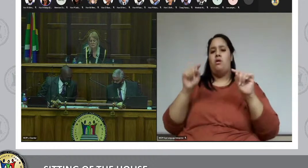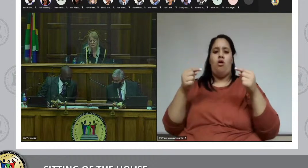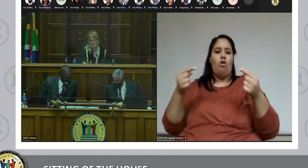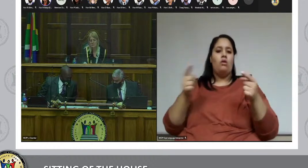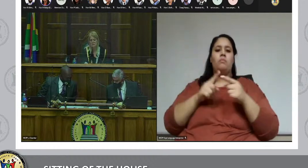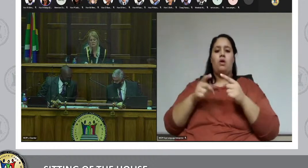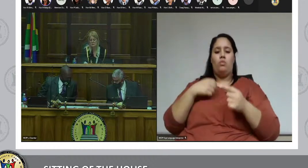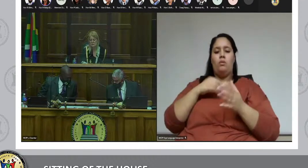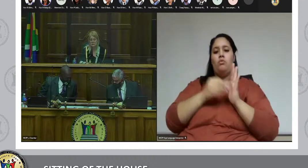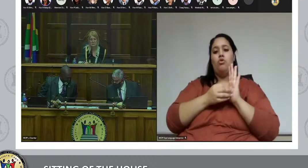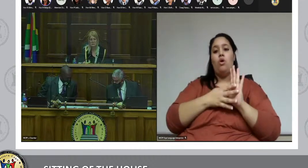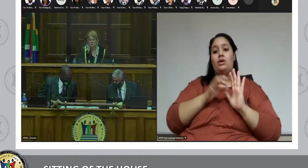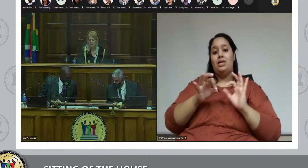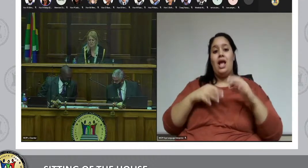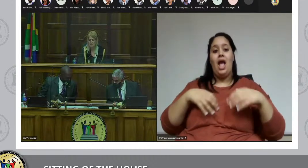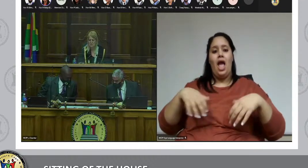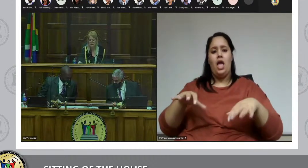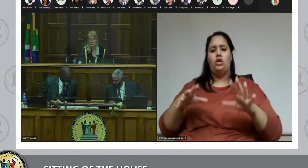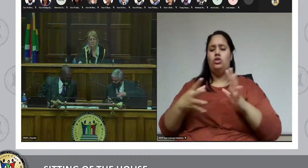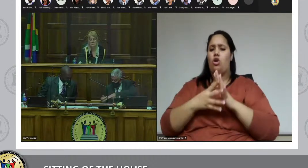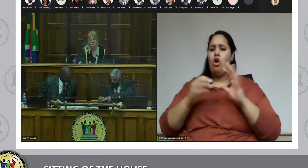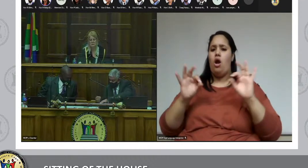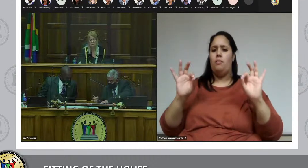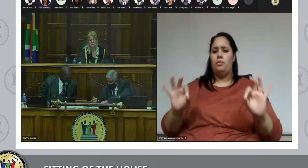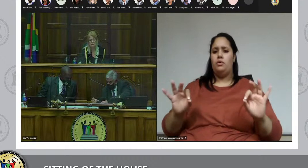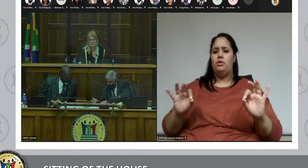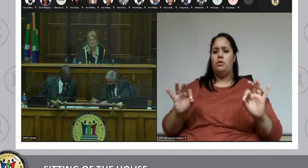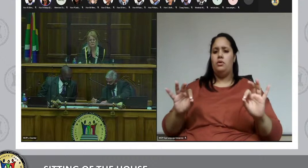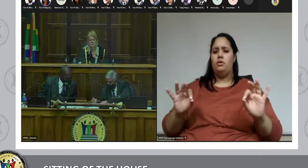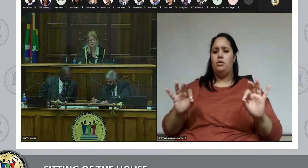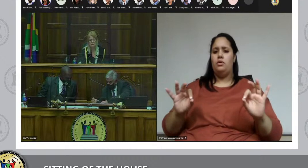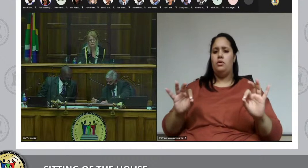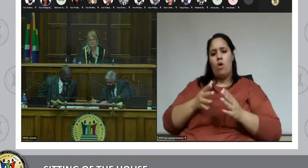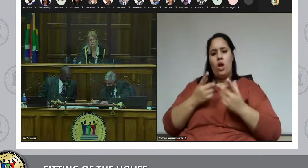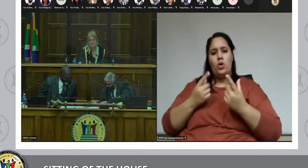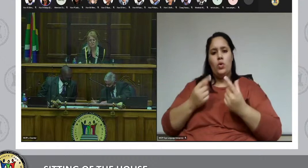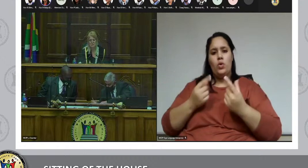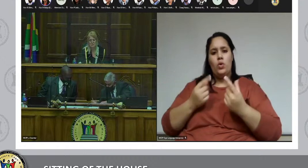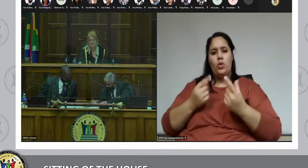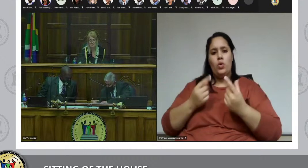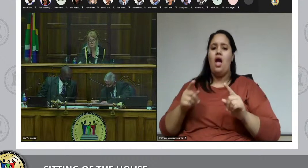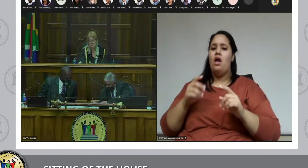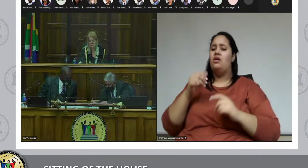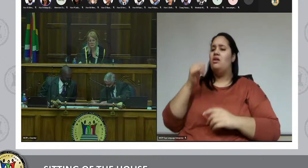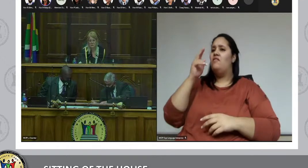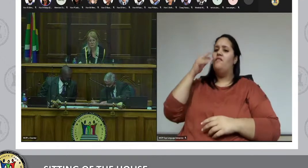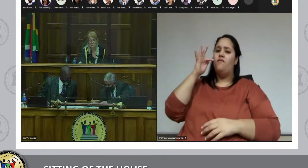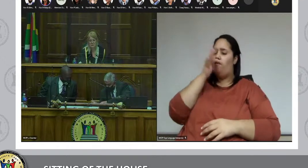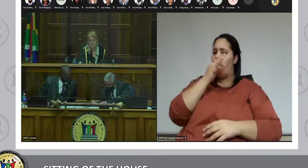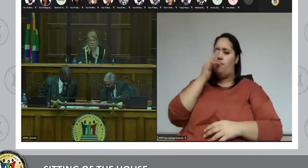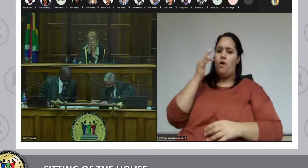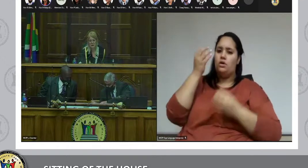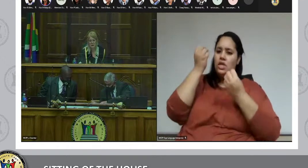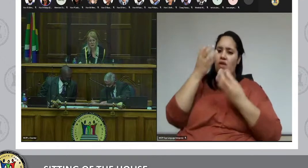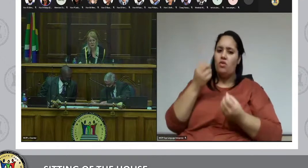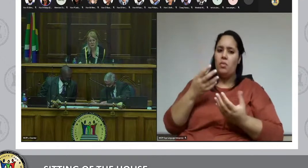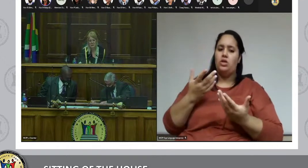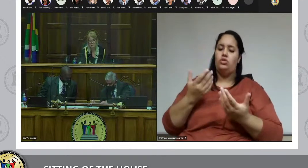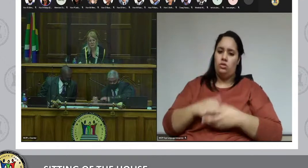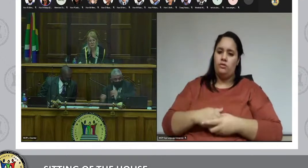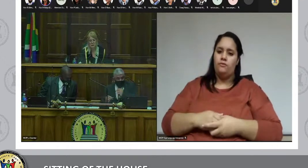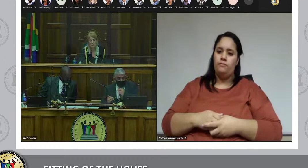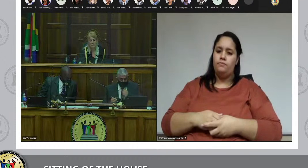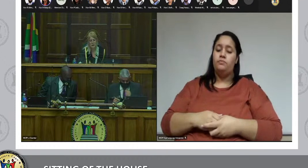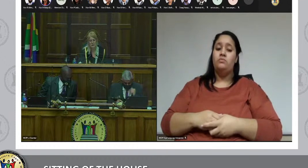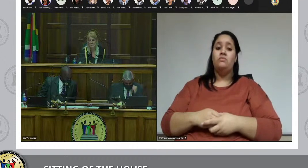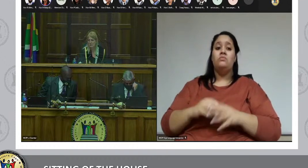these actions have connotations of colonialism and apartheid tenets, which rely on divide and rule.